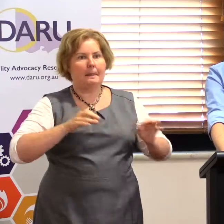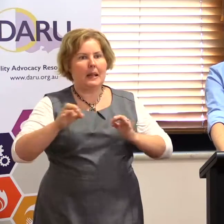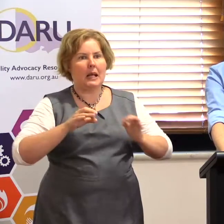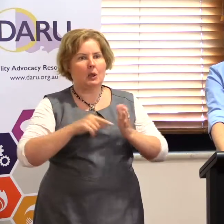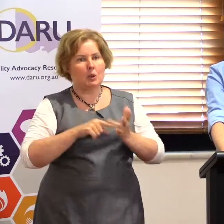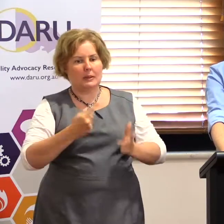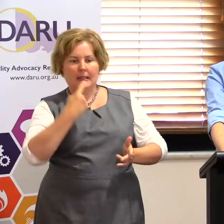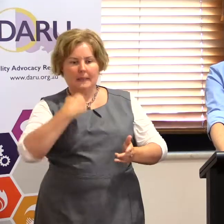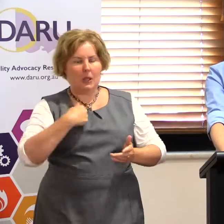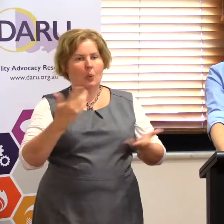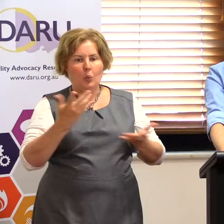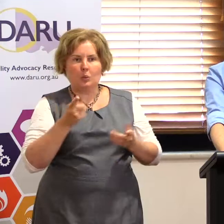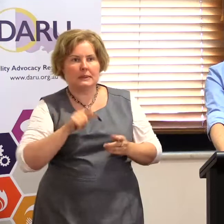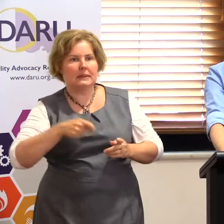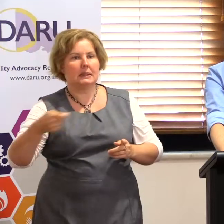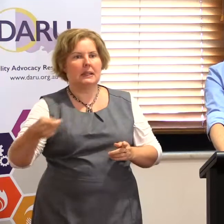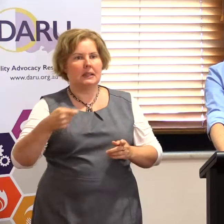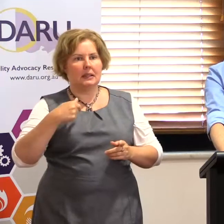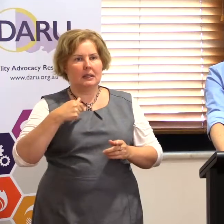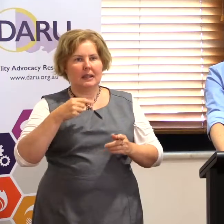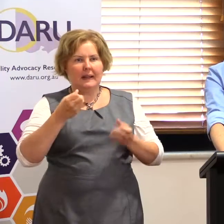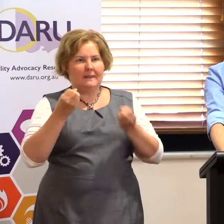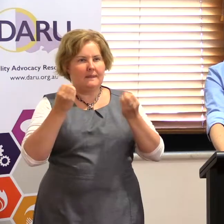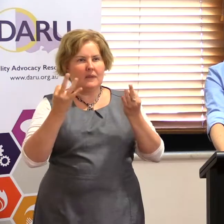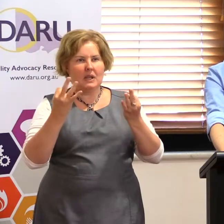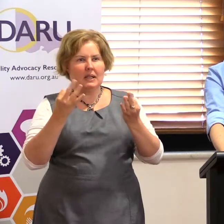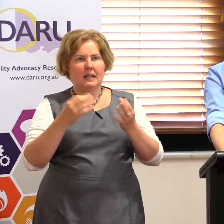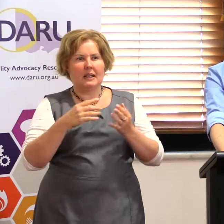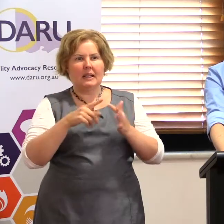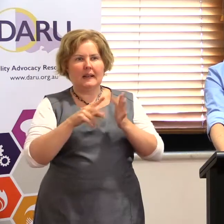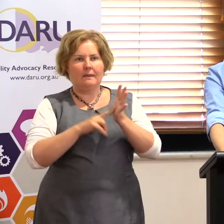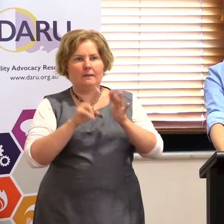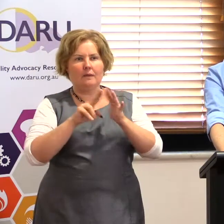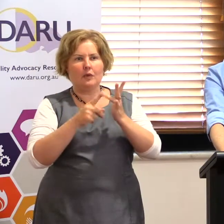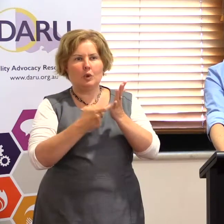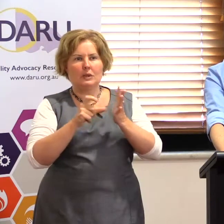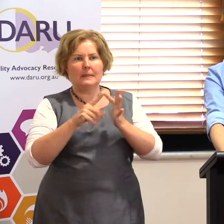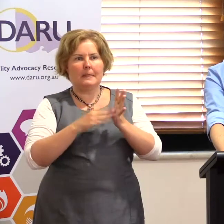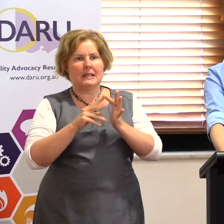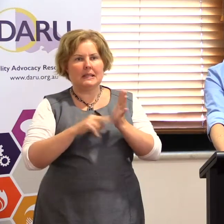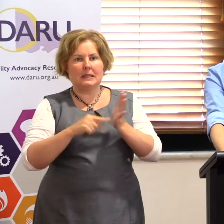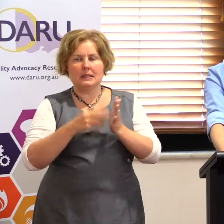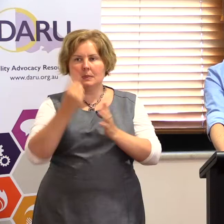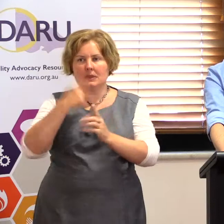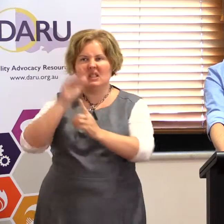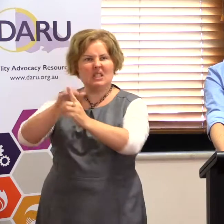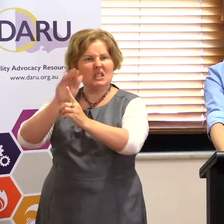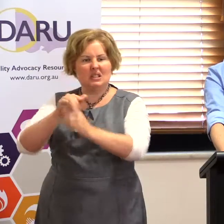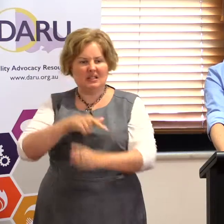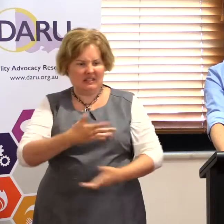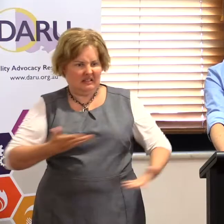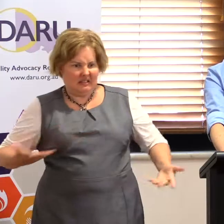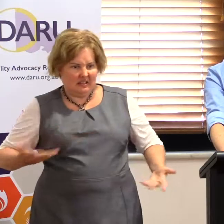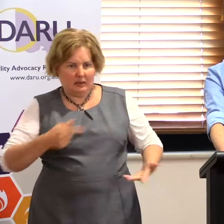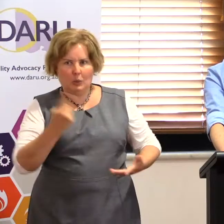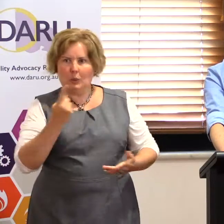know what I could do. So they're talking about all these promises and things, but what and who